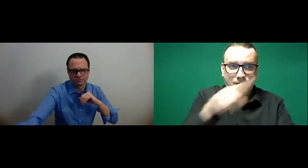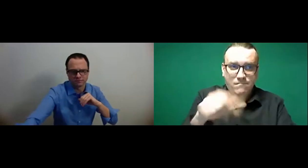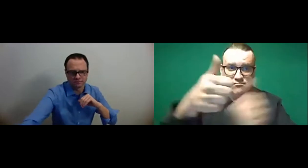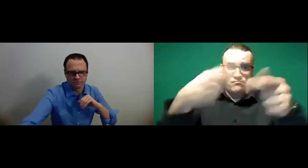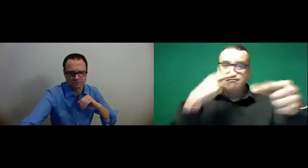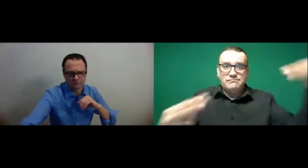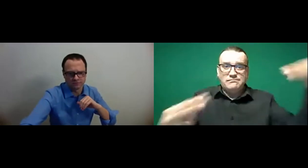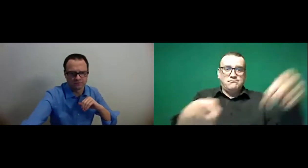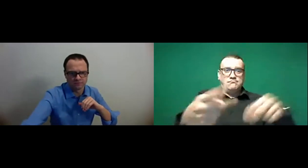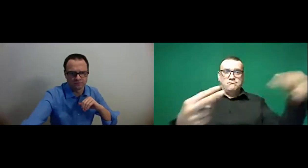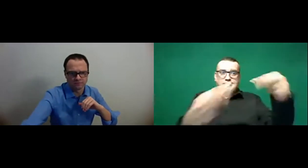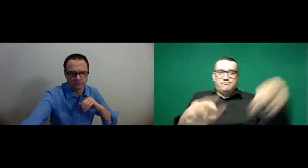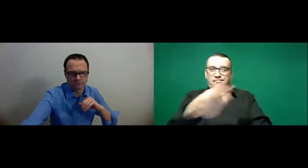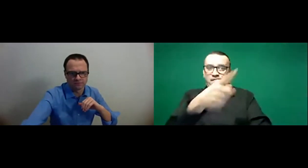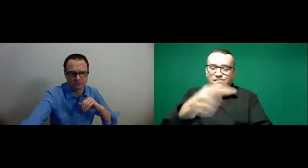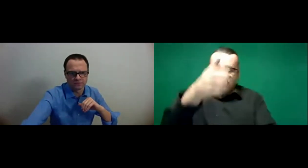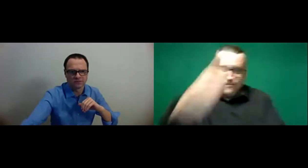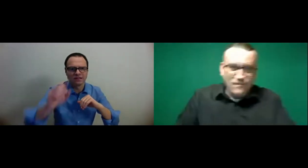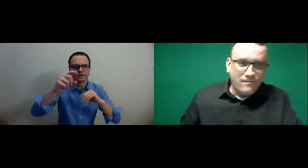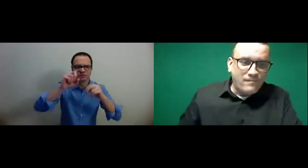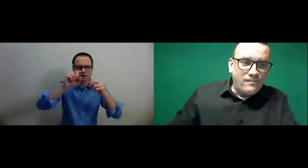Can you all see me?